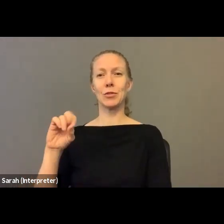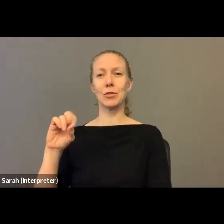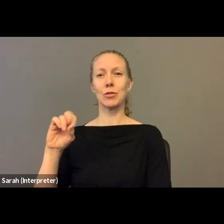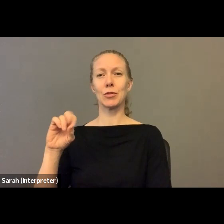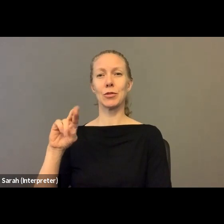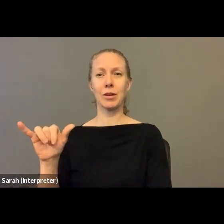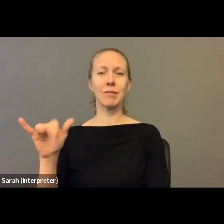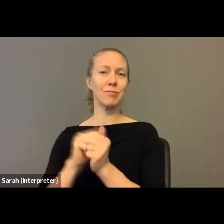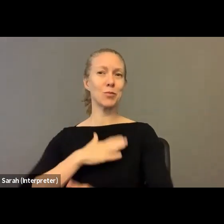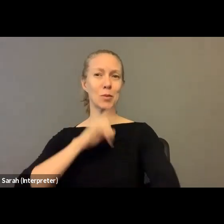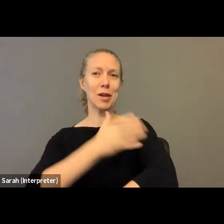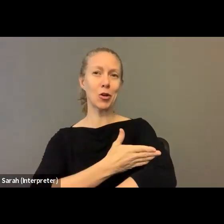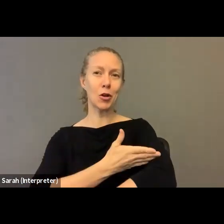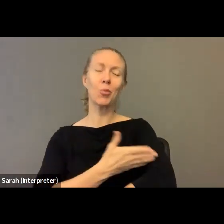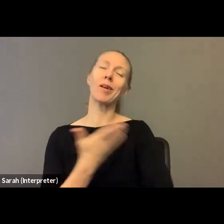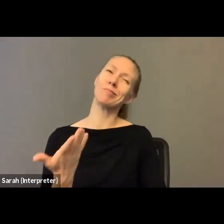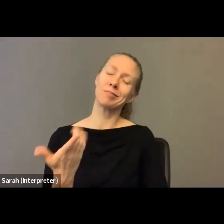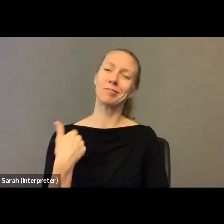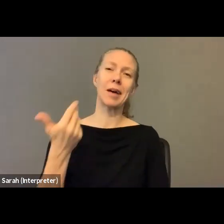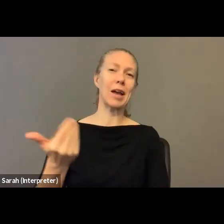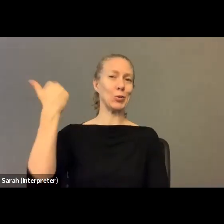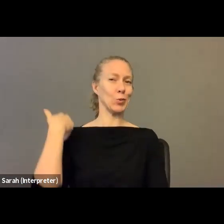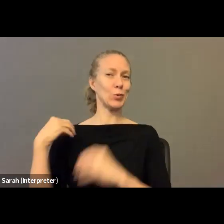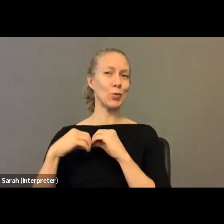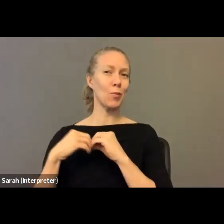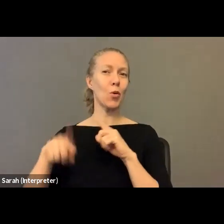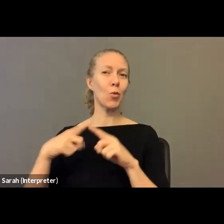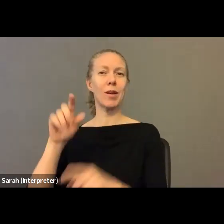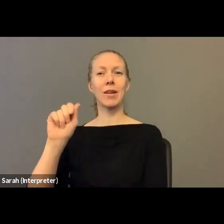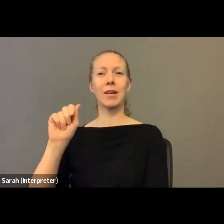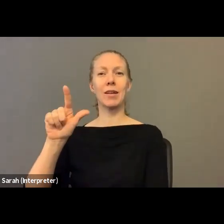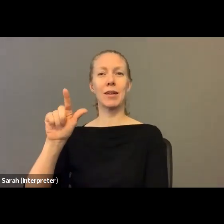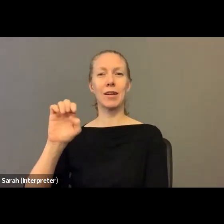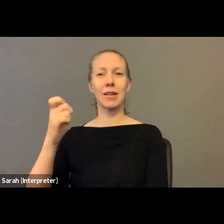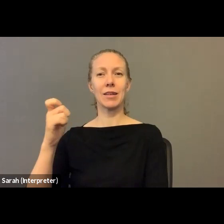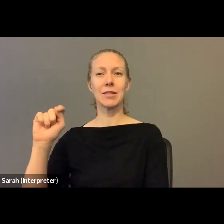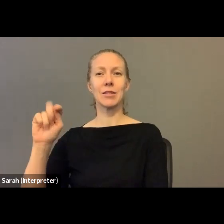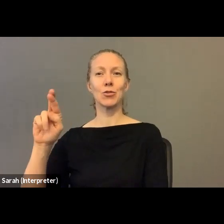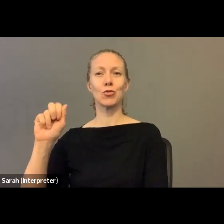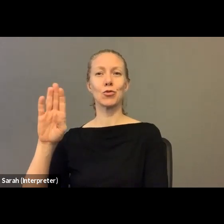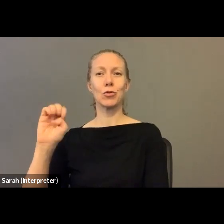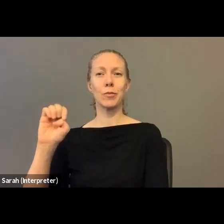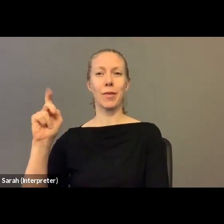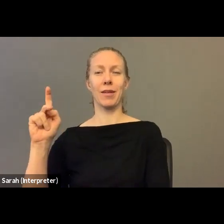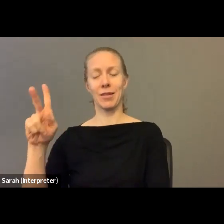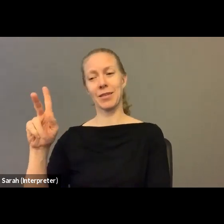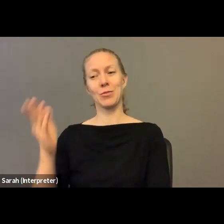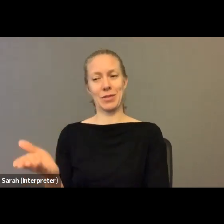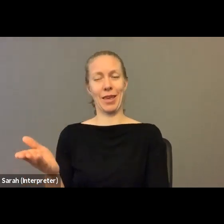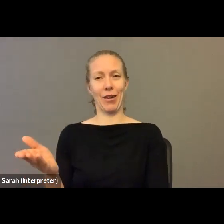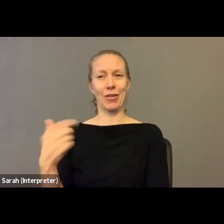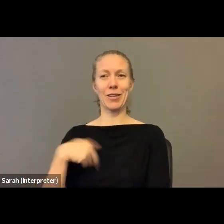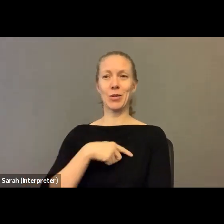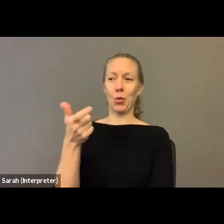or admittedly used to more when Alex Trebek was there. We're watching one night and Gwendolyn Brooks